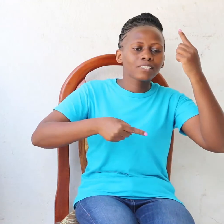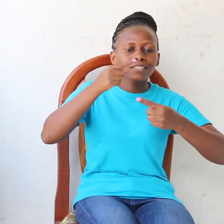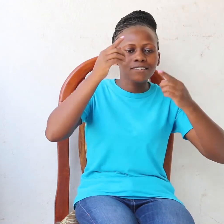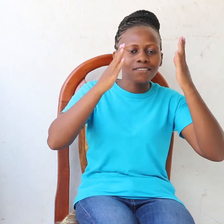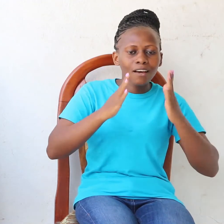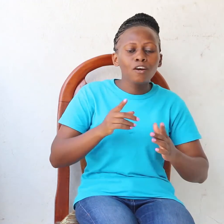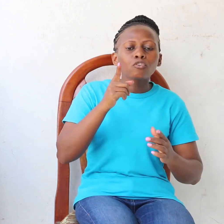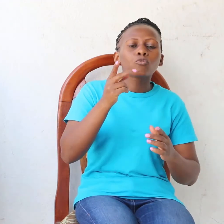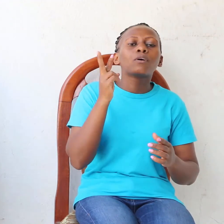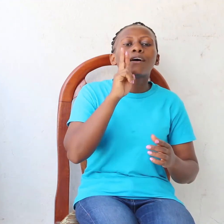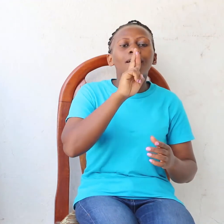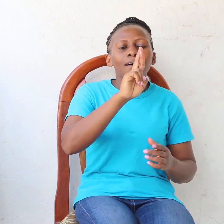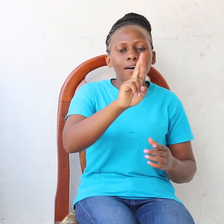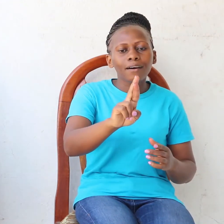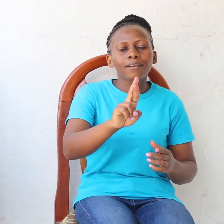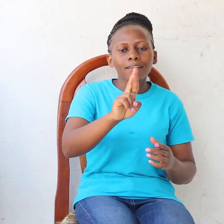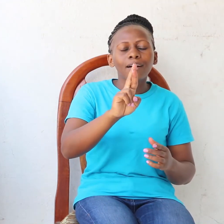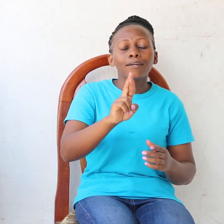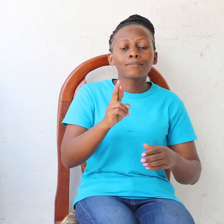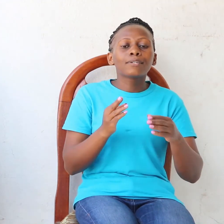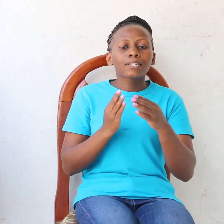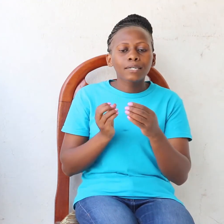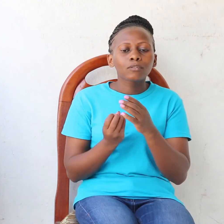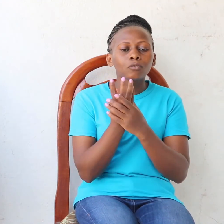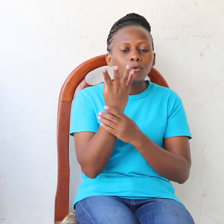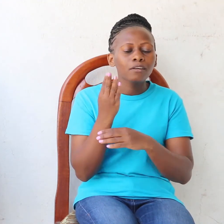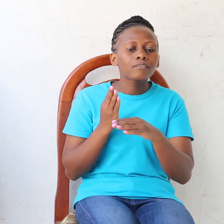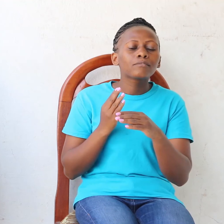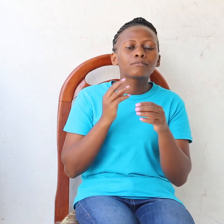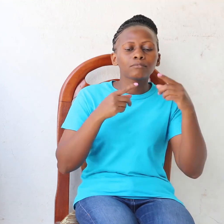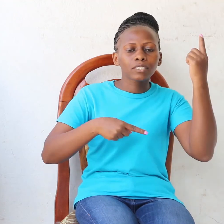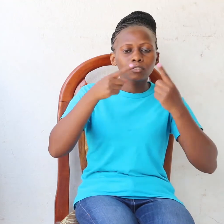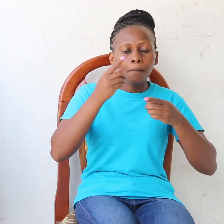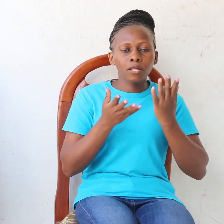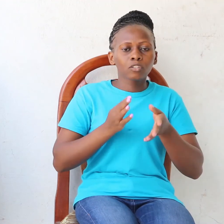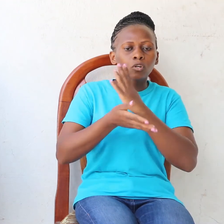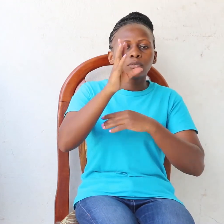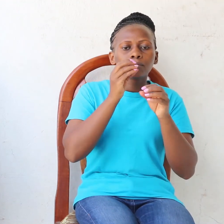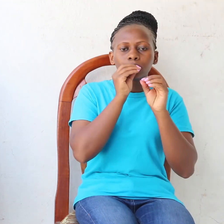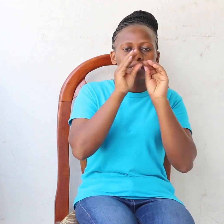You are emerging victorious. May the Lord bless you.